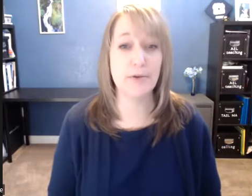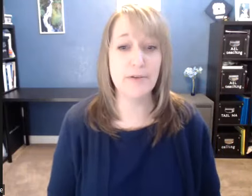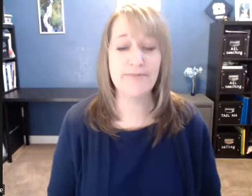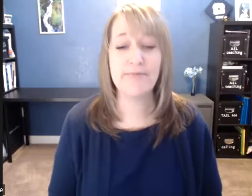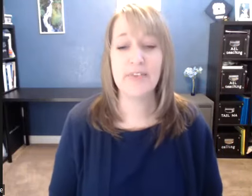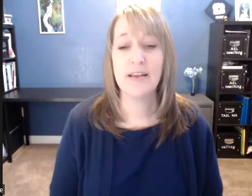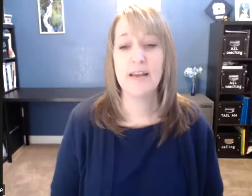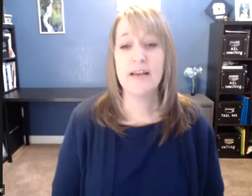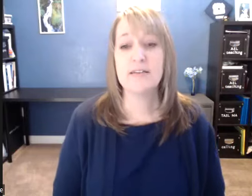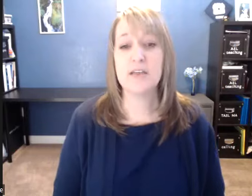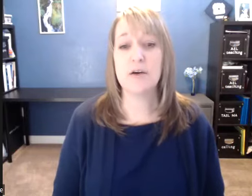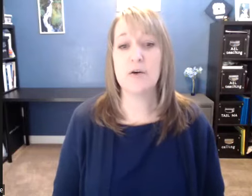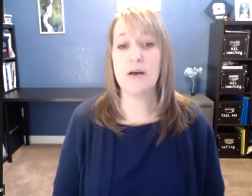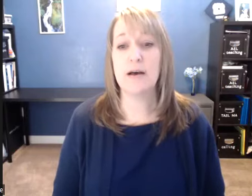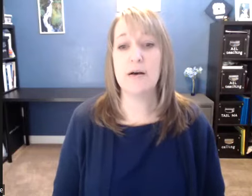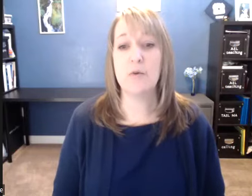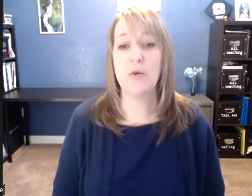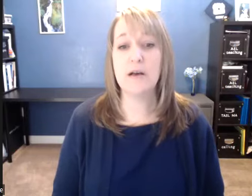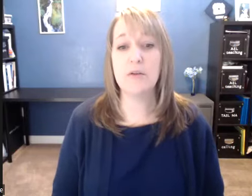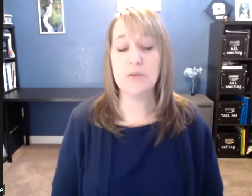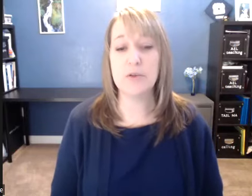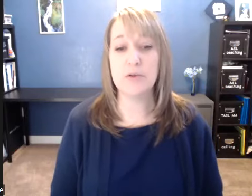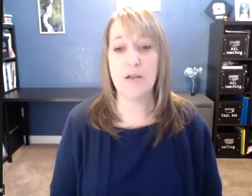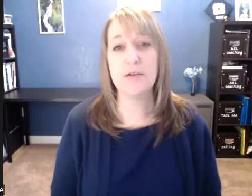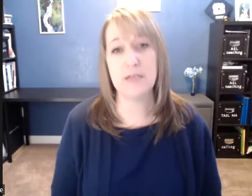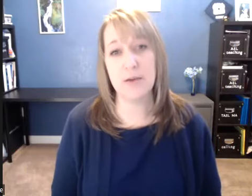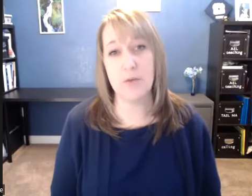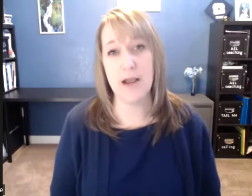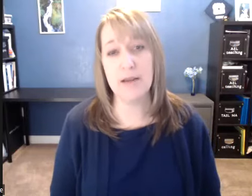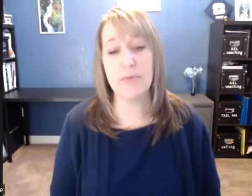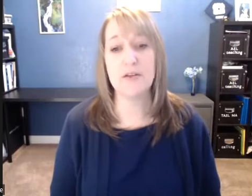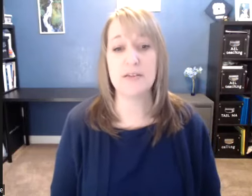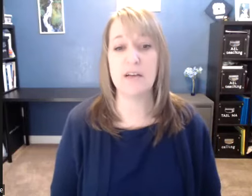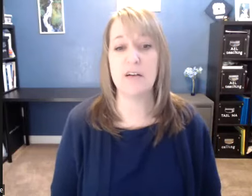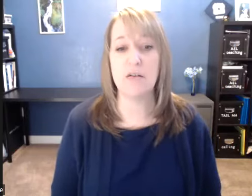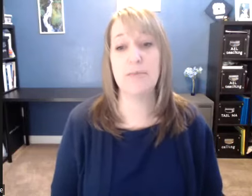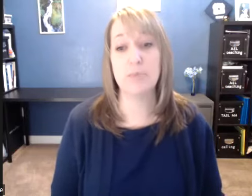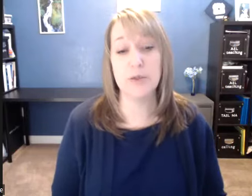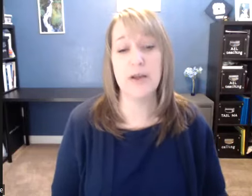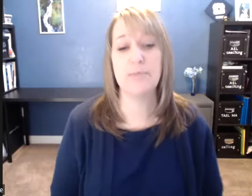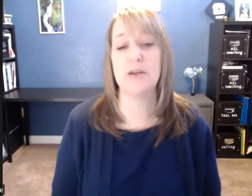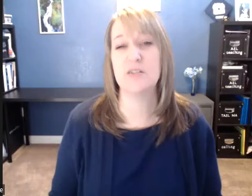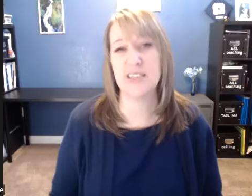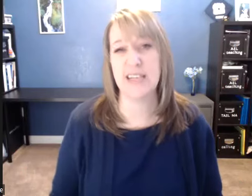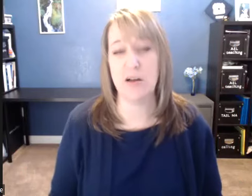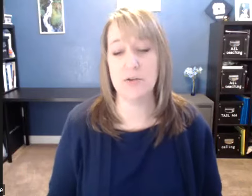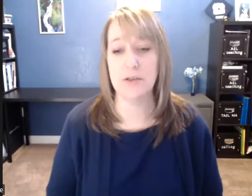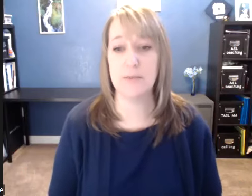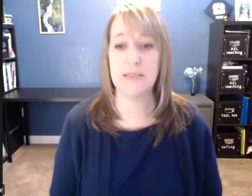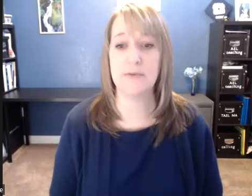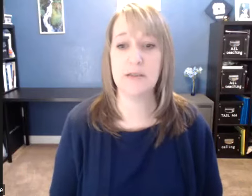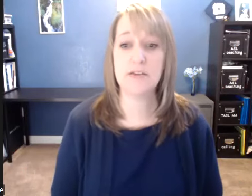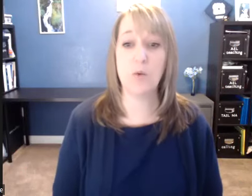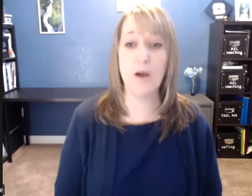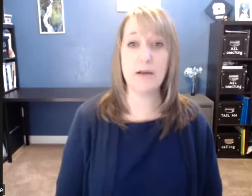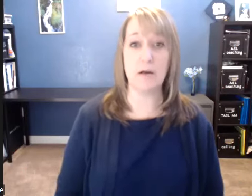literal. So white collar and blue collar, you sign white, but then you sign and blue, but you just sign collar a little bit differently. So white collar,